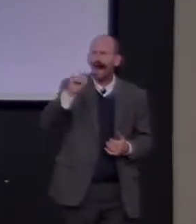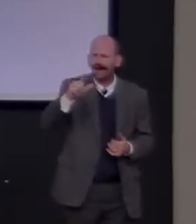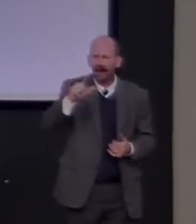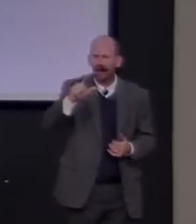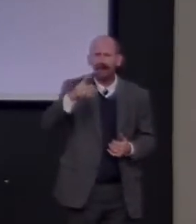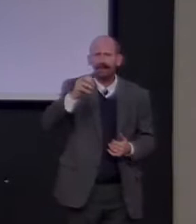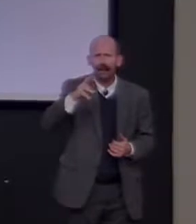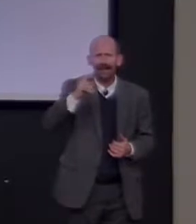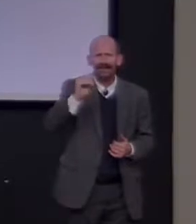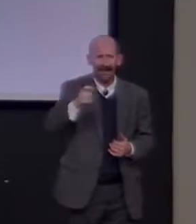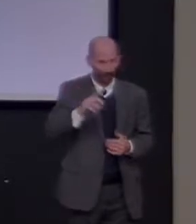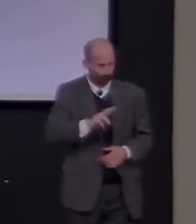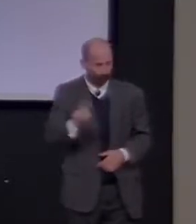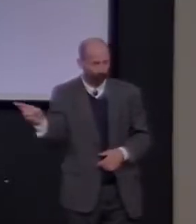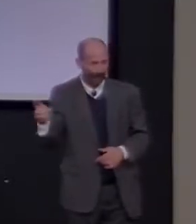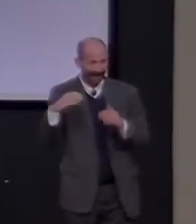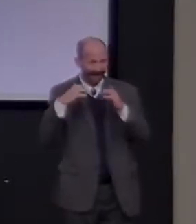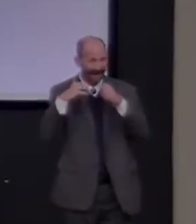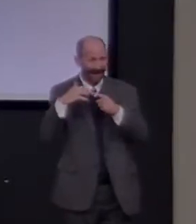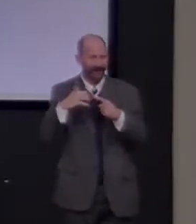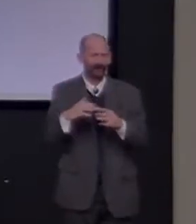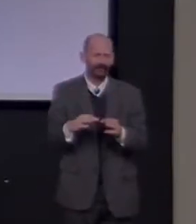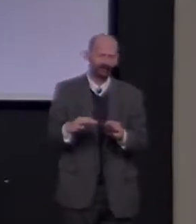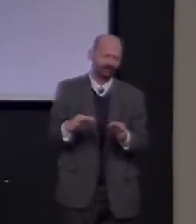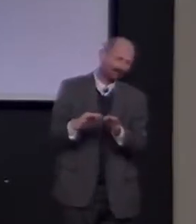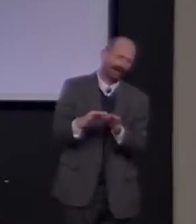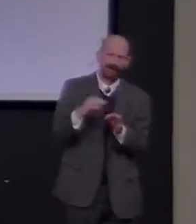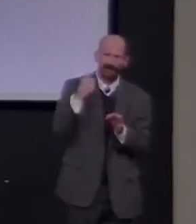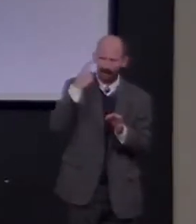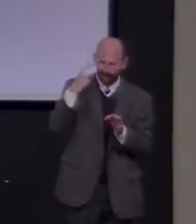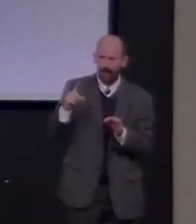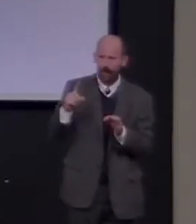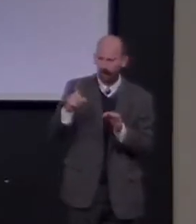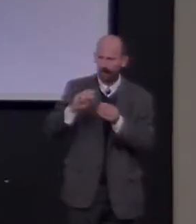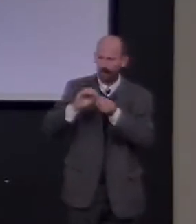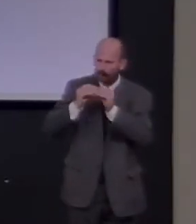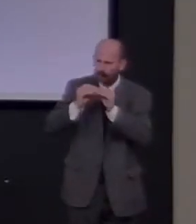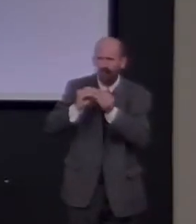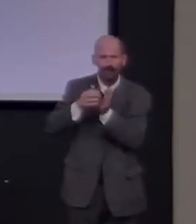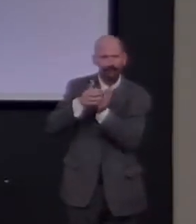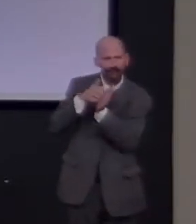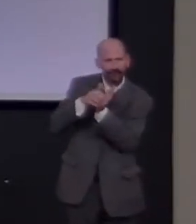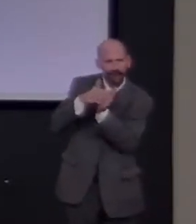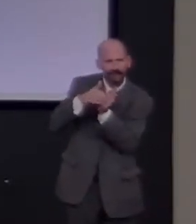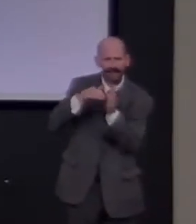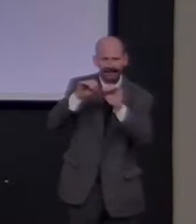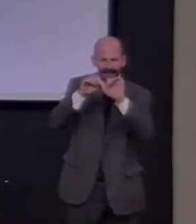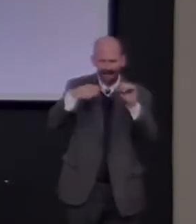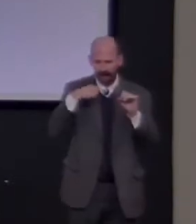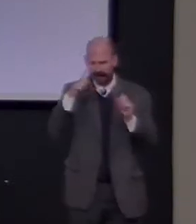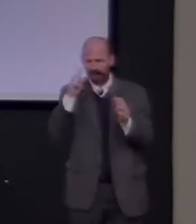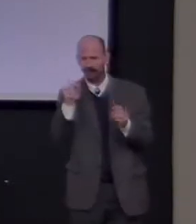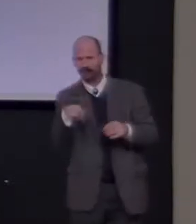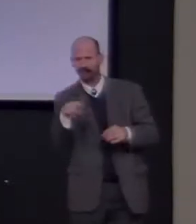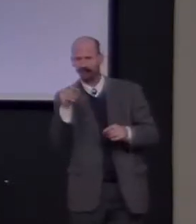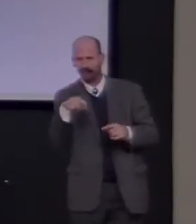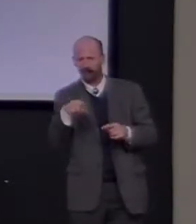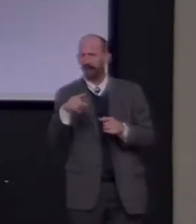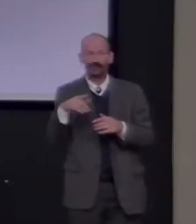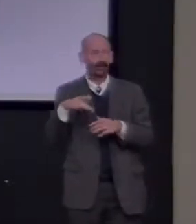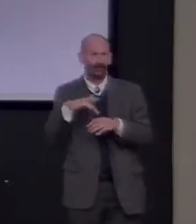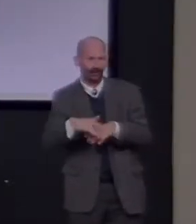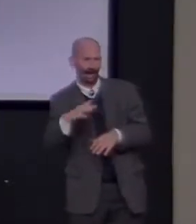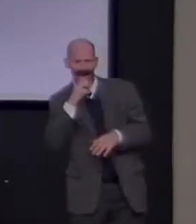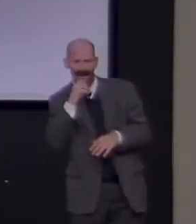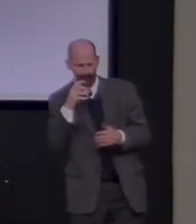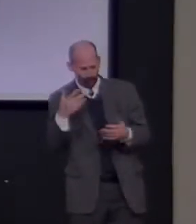is critical for this system for approximate number representation from an early age onwards.